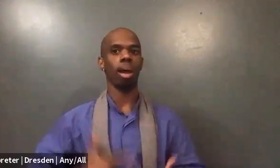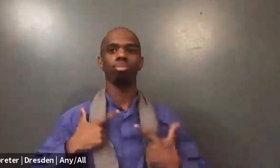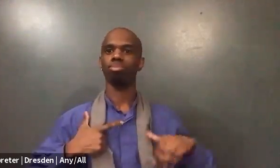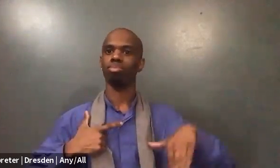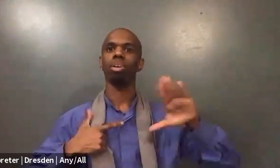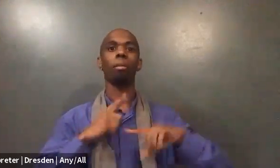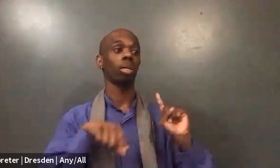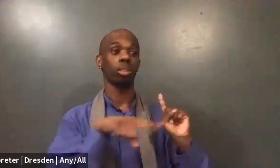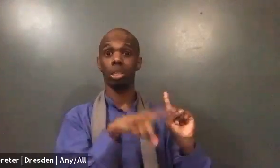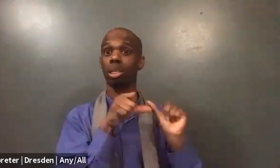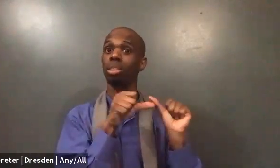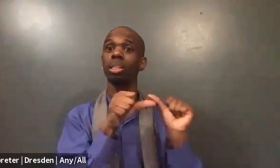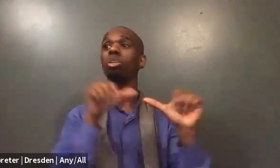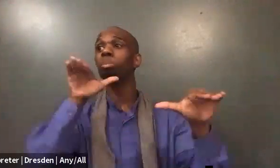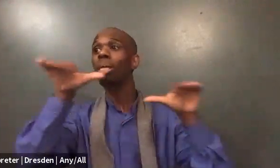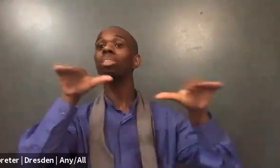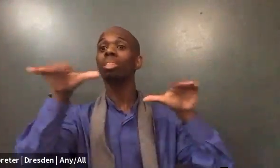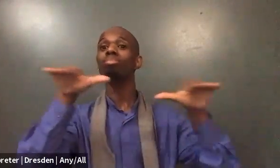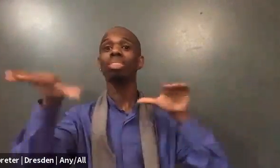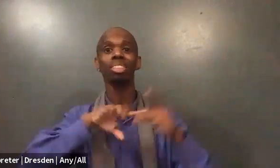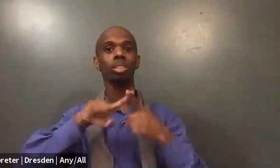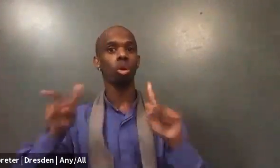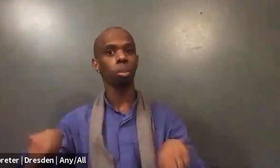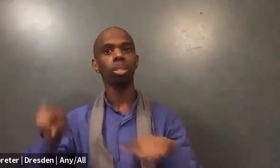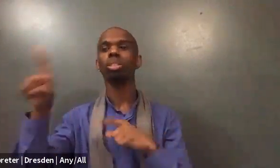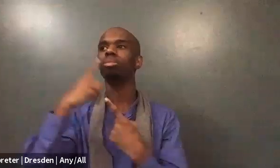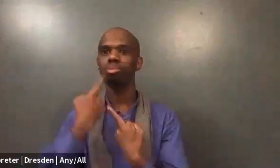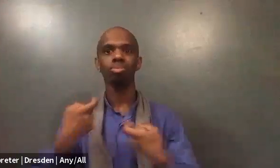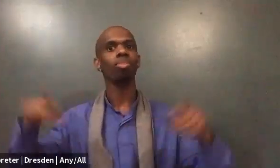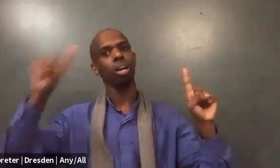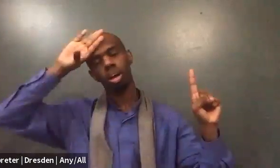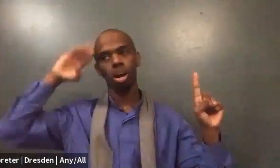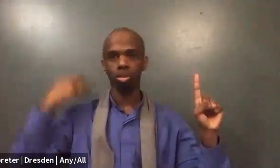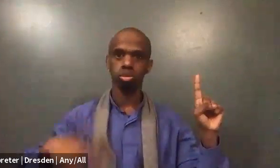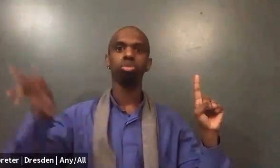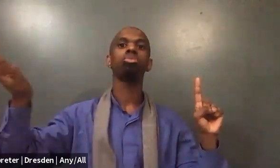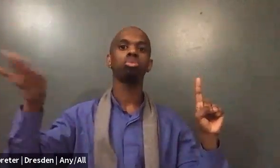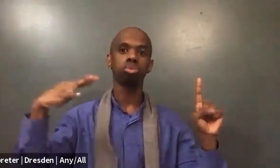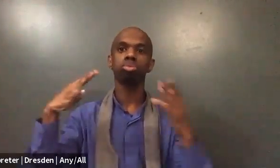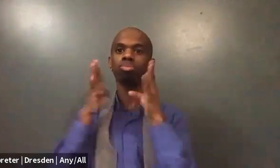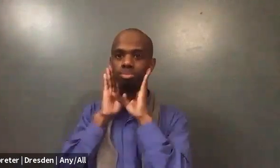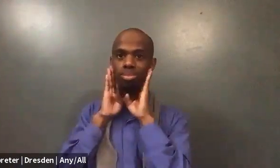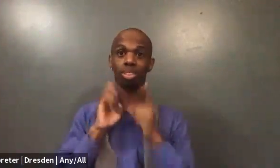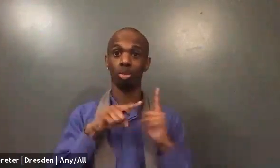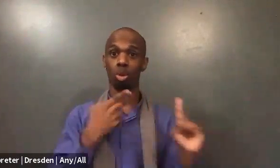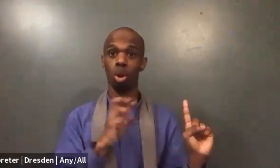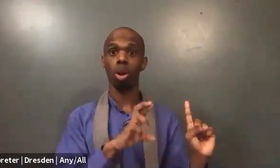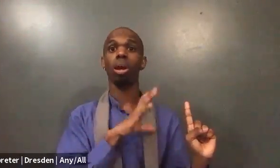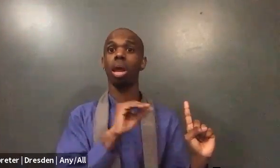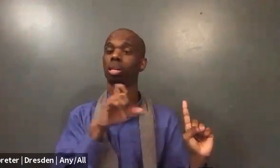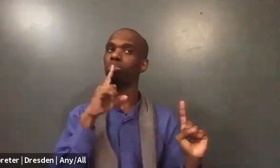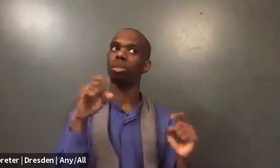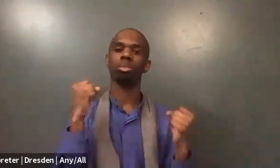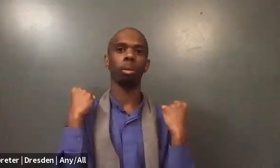somebody actually listened to her. And unfortunately, it took her years and